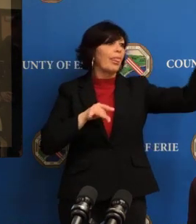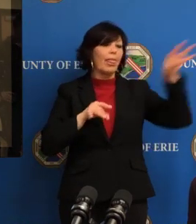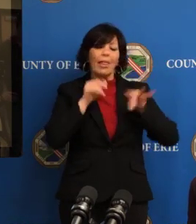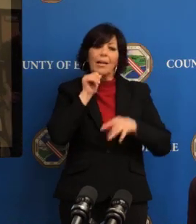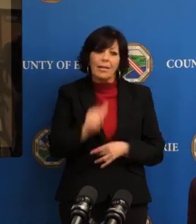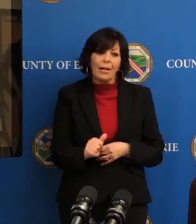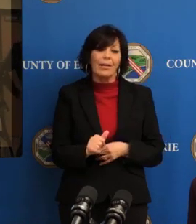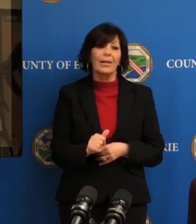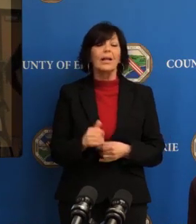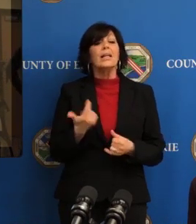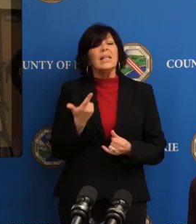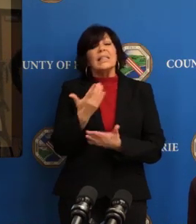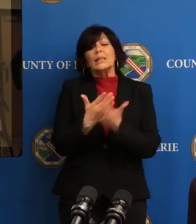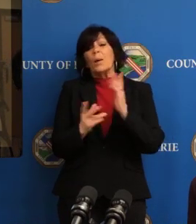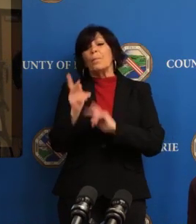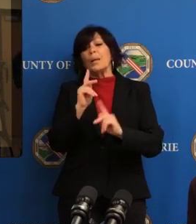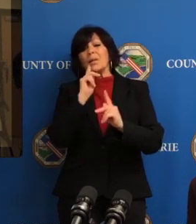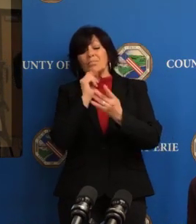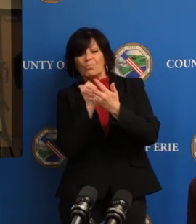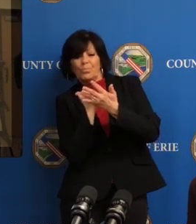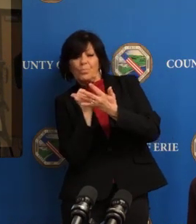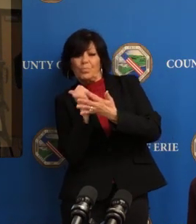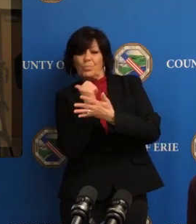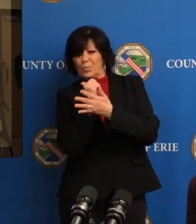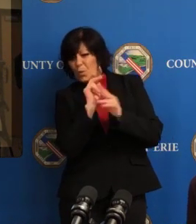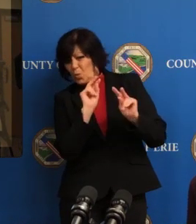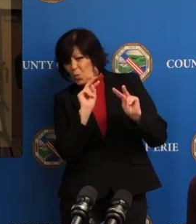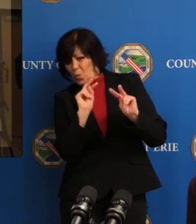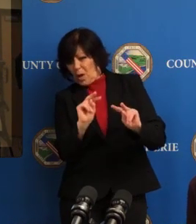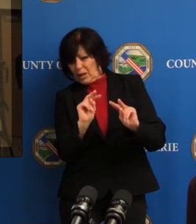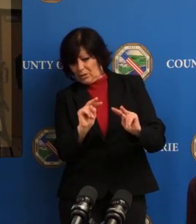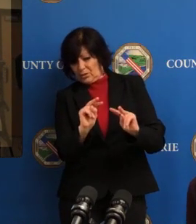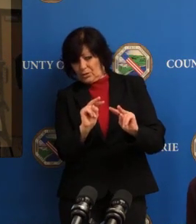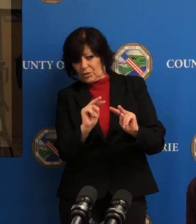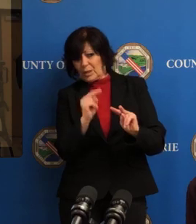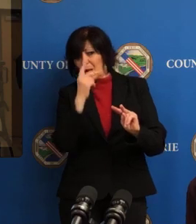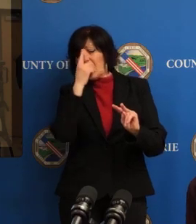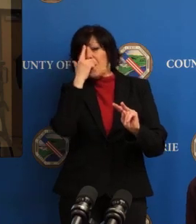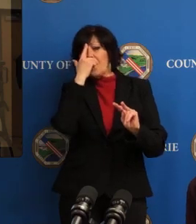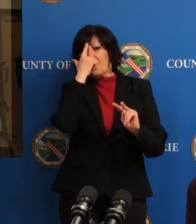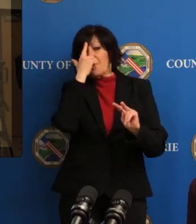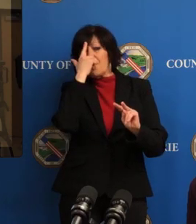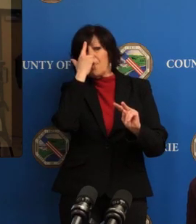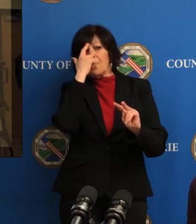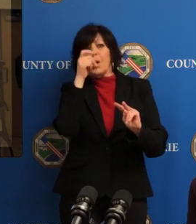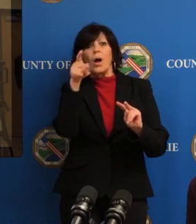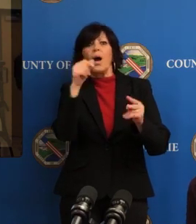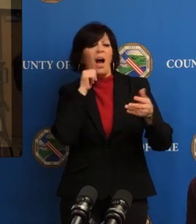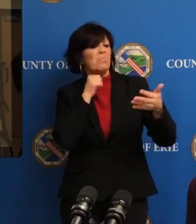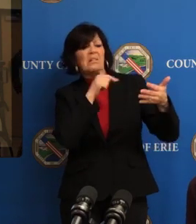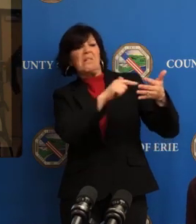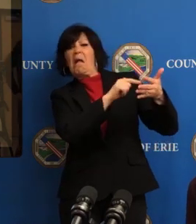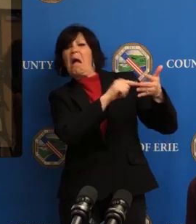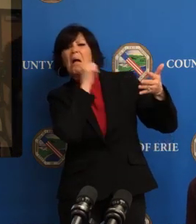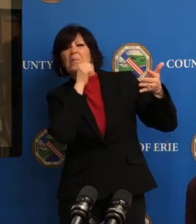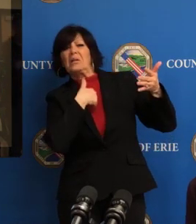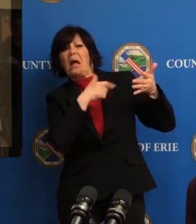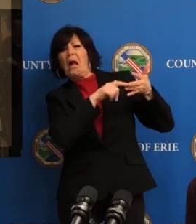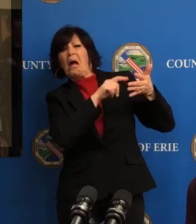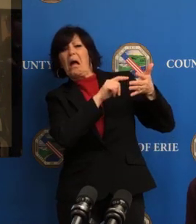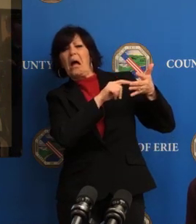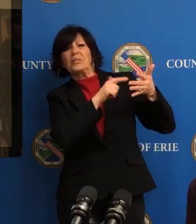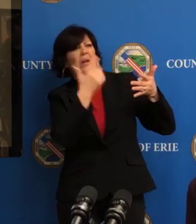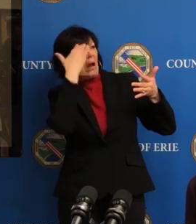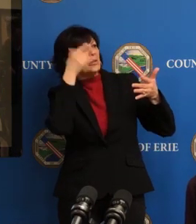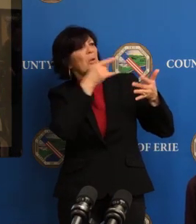certain people that we really want to prioritize monitoring on, and just because we don't tag you as being a known contact to a